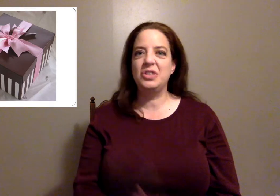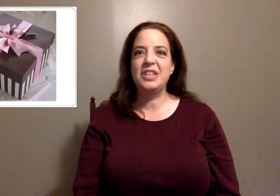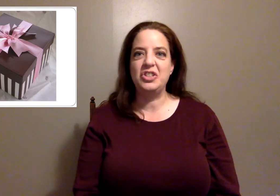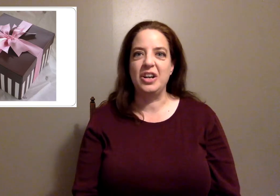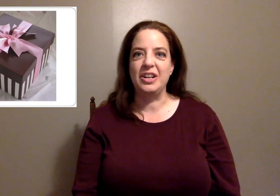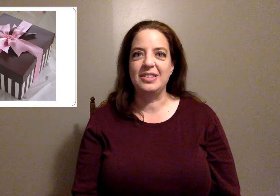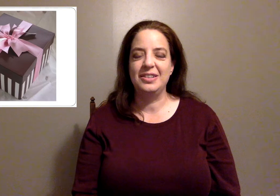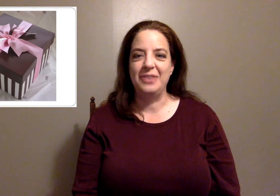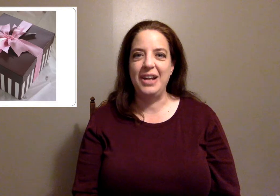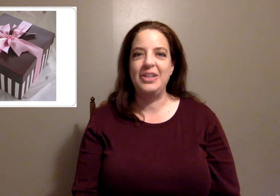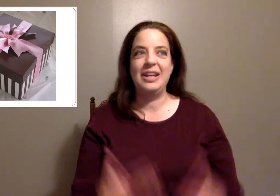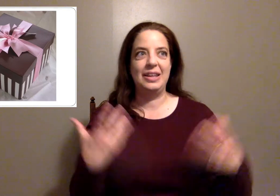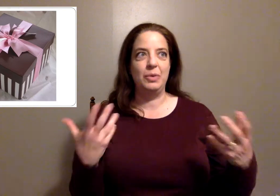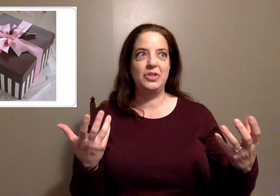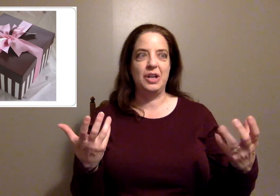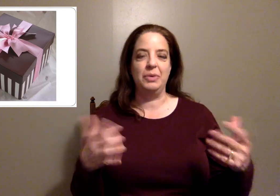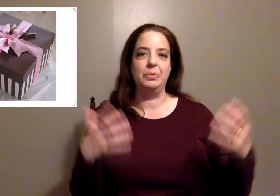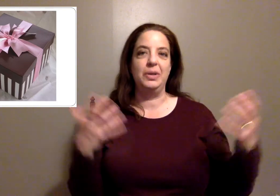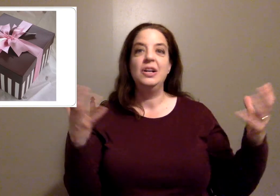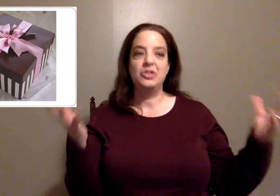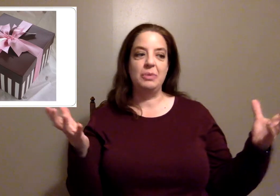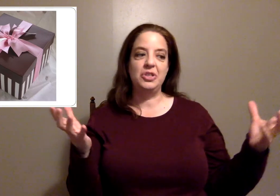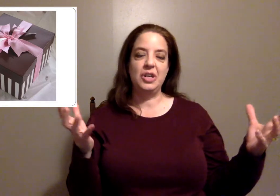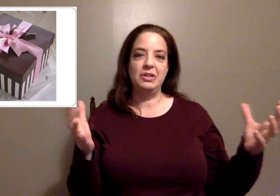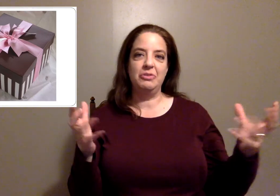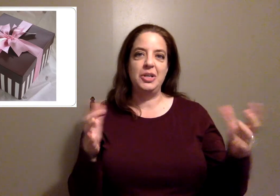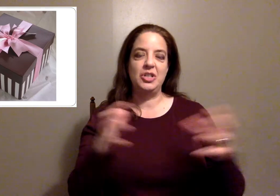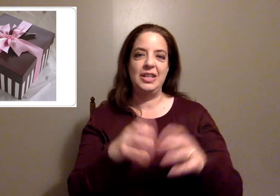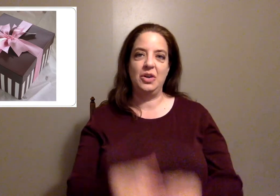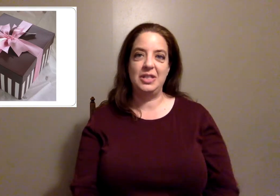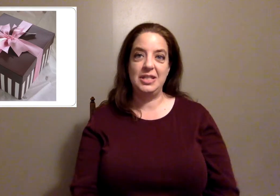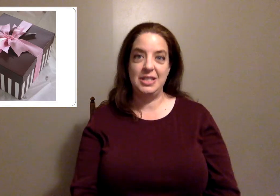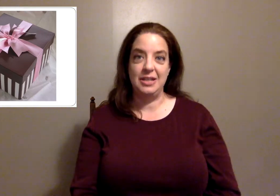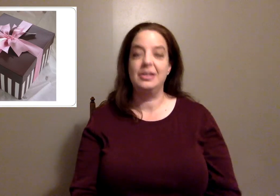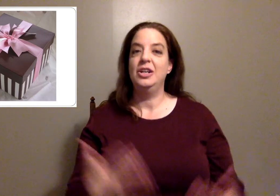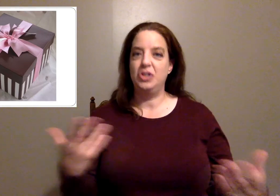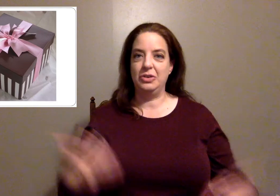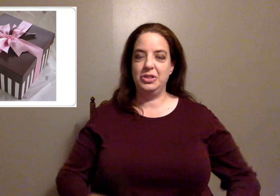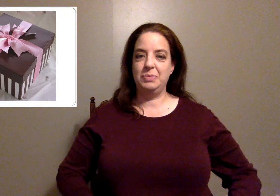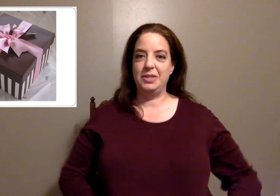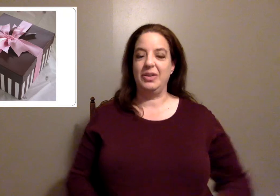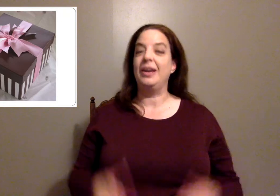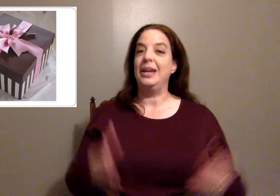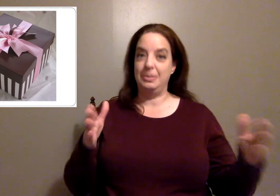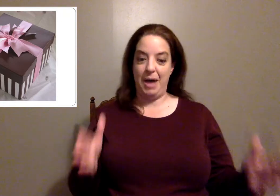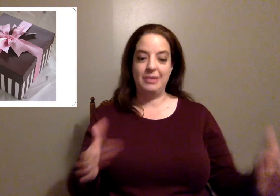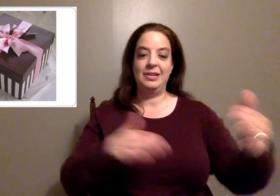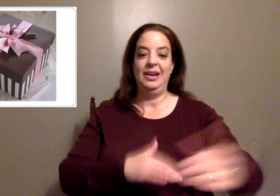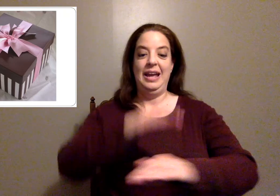sketch artist, right? You got to think, what do you start with? Well, start with the general information and then go to the details. General to specific. It's a box. It's